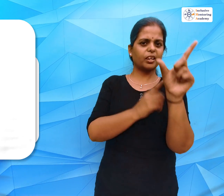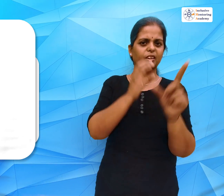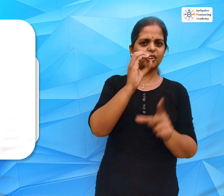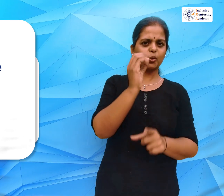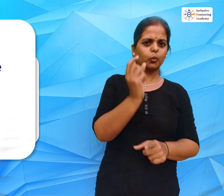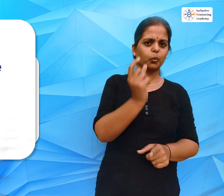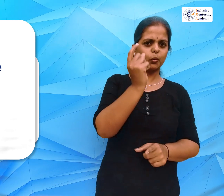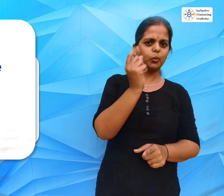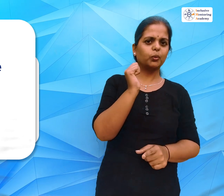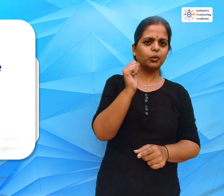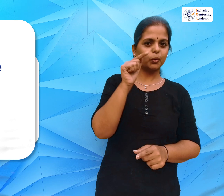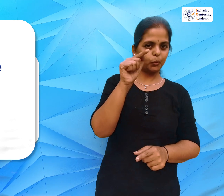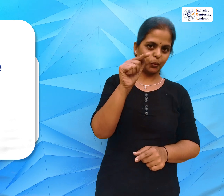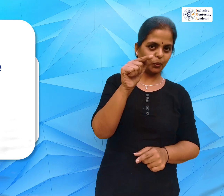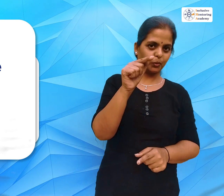You will be.